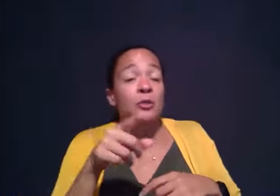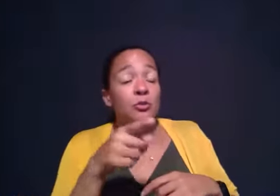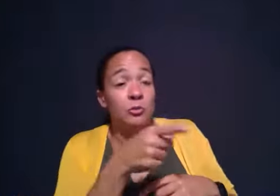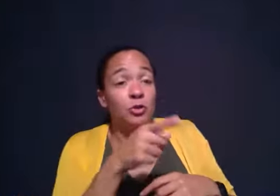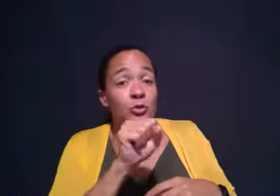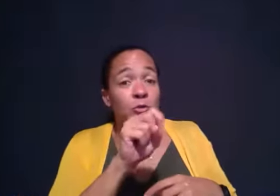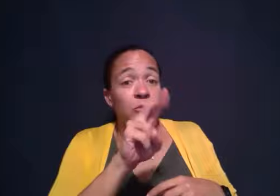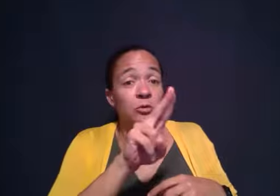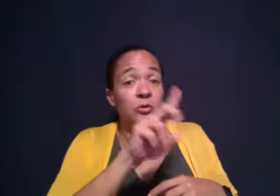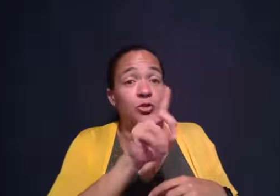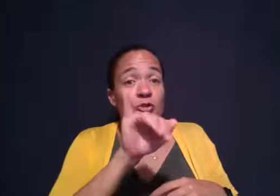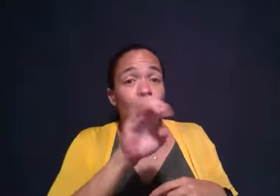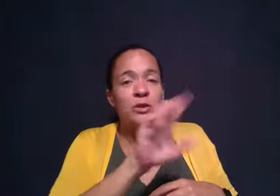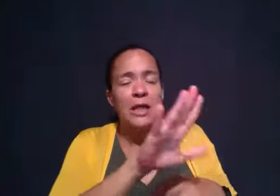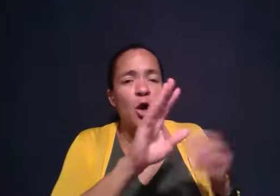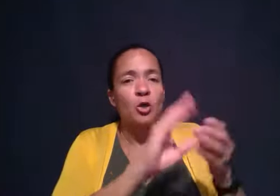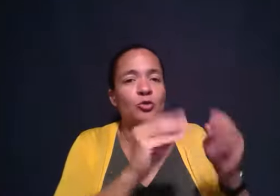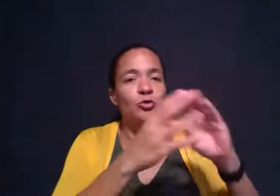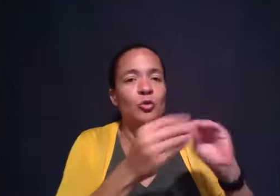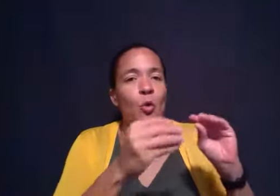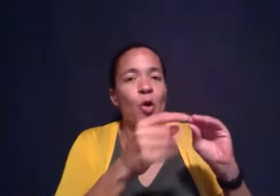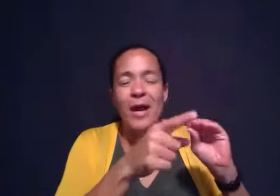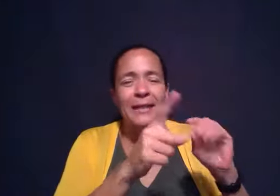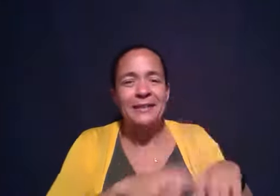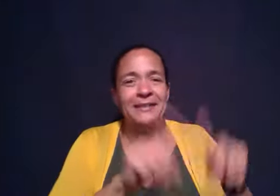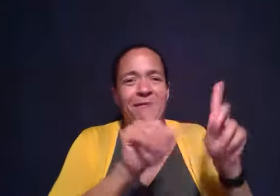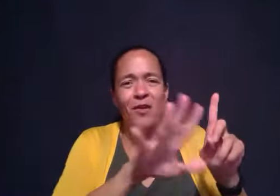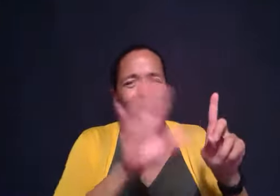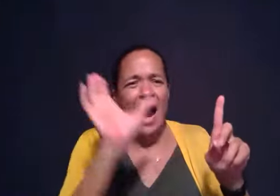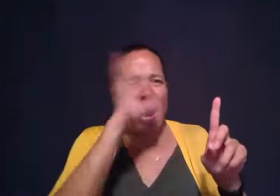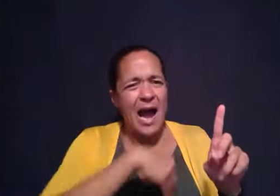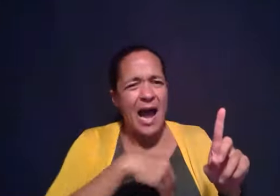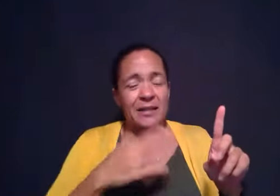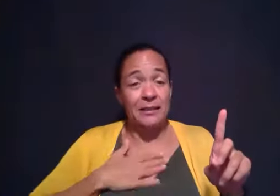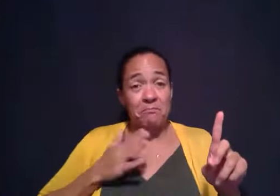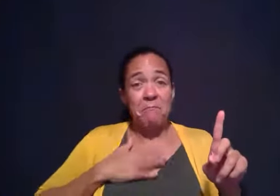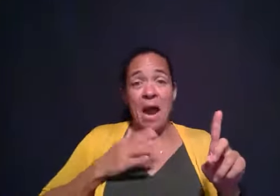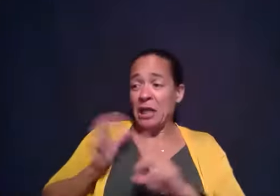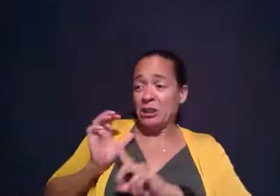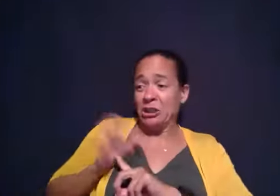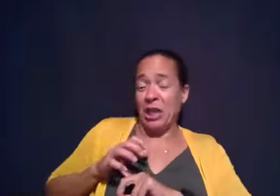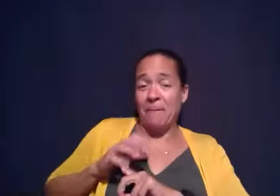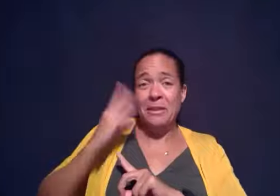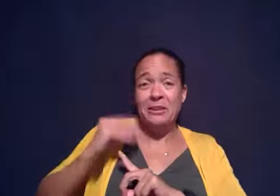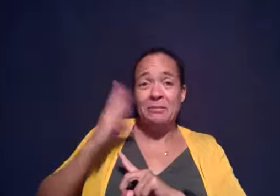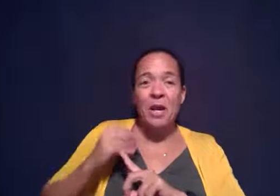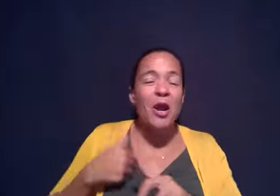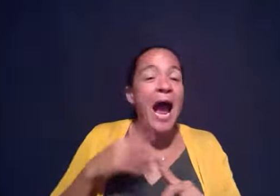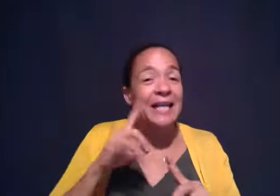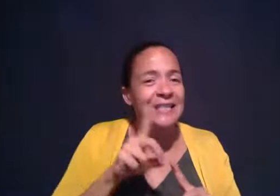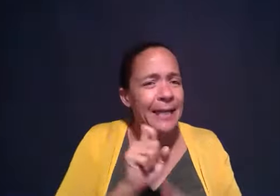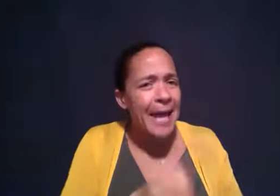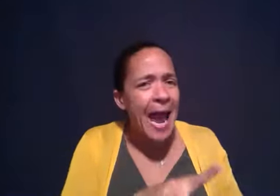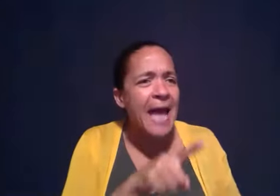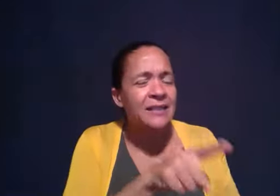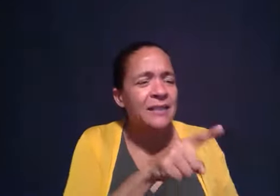you the weirdest story. Like, because I've asked her about it, and she talks about broken glass